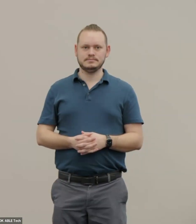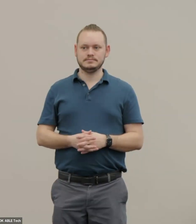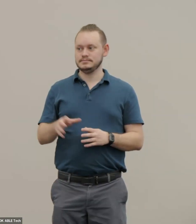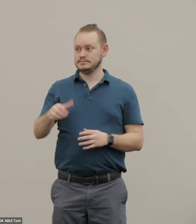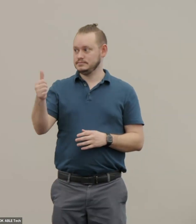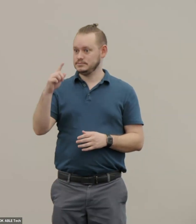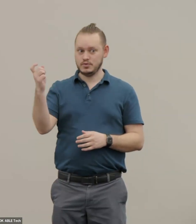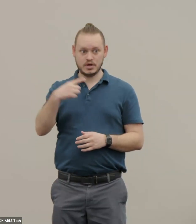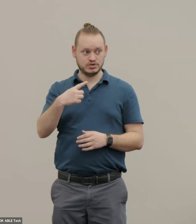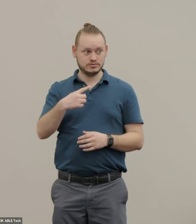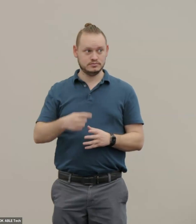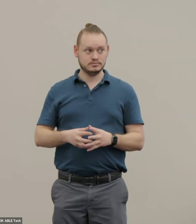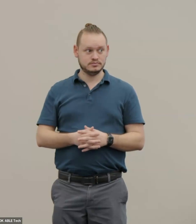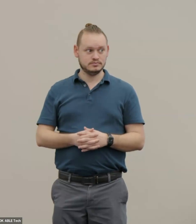question?